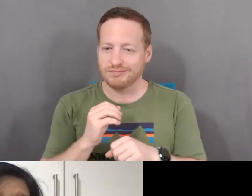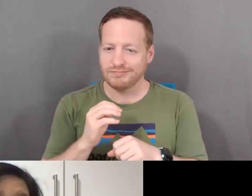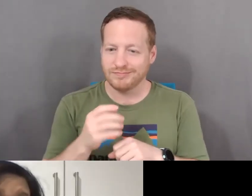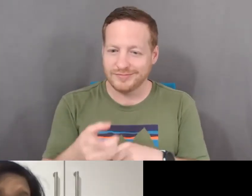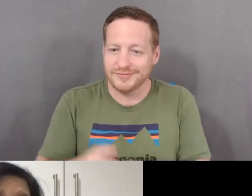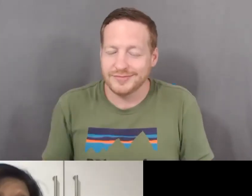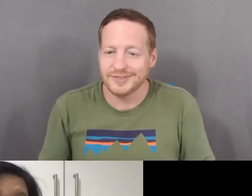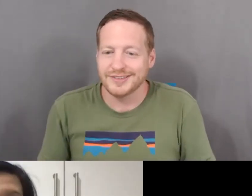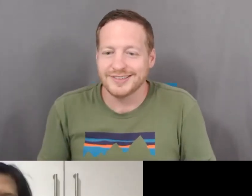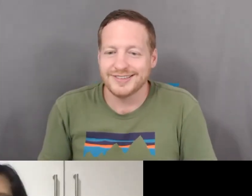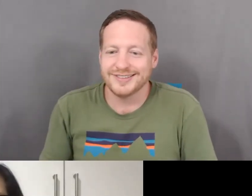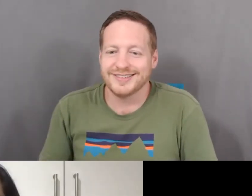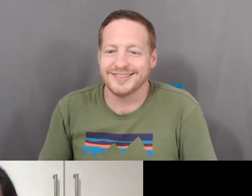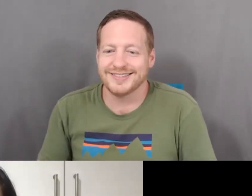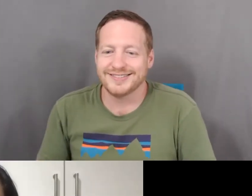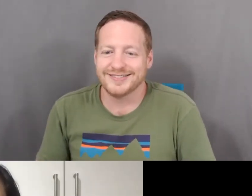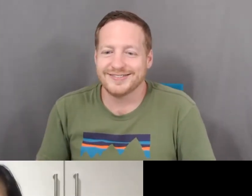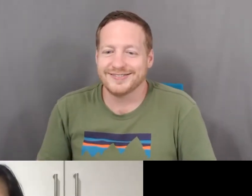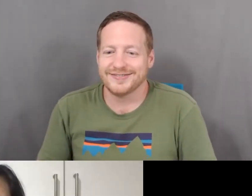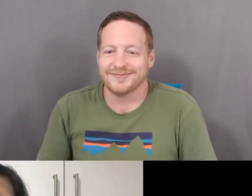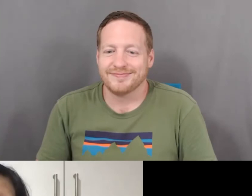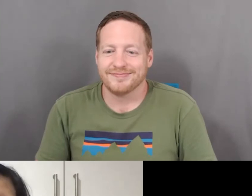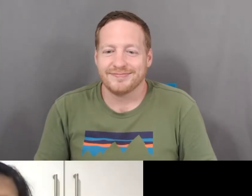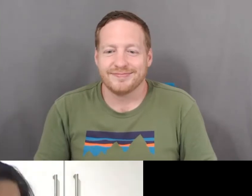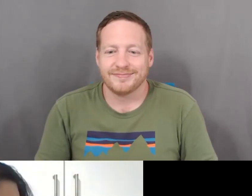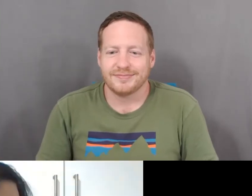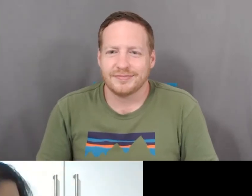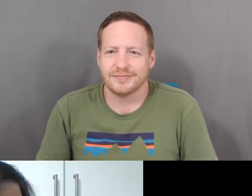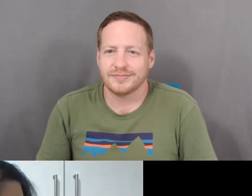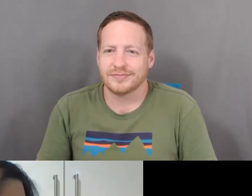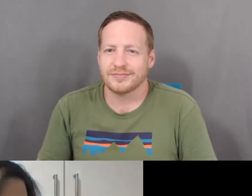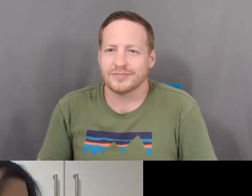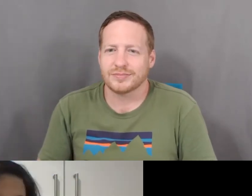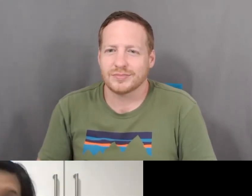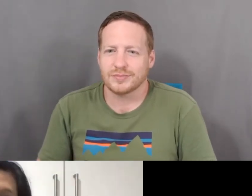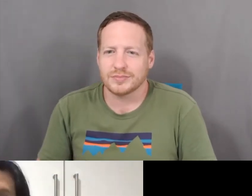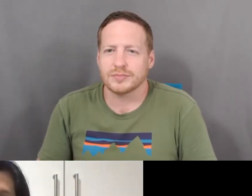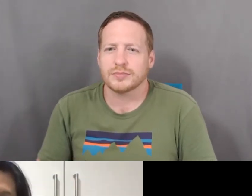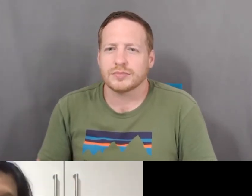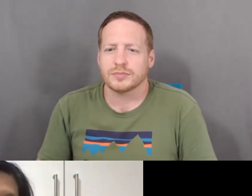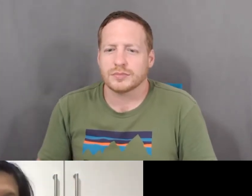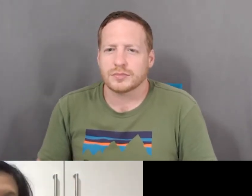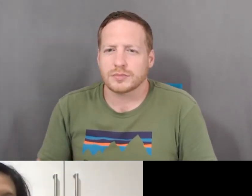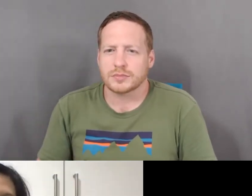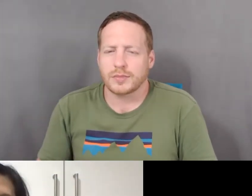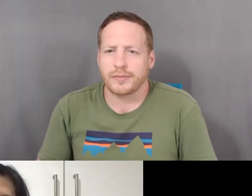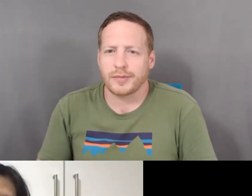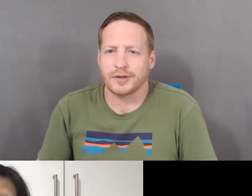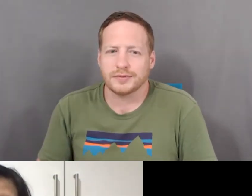happening on that week of August 15th? Sure, thank you, Tim. Well, we're just about there. We're kicking